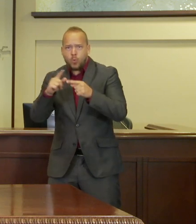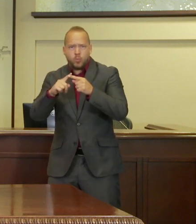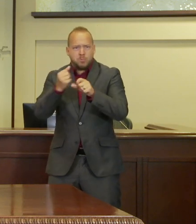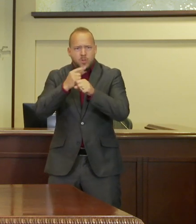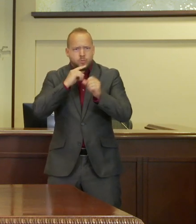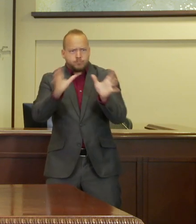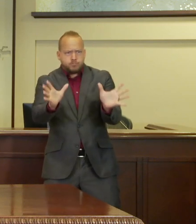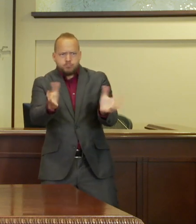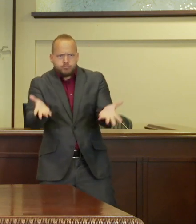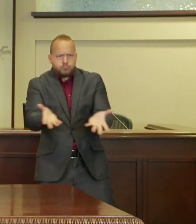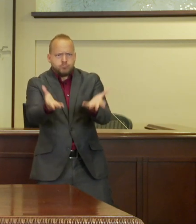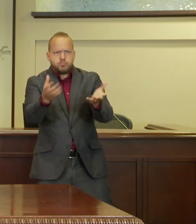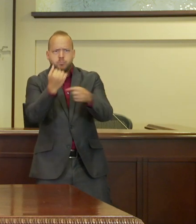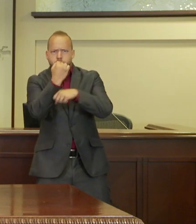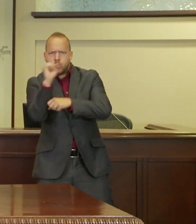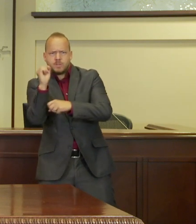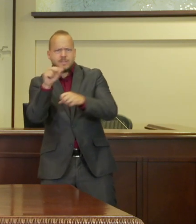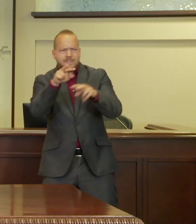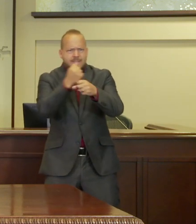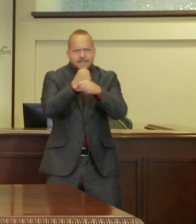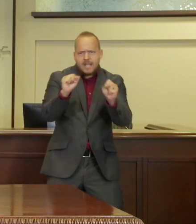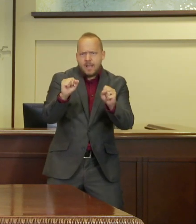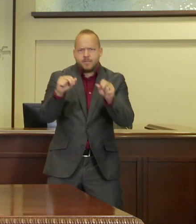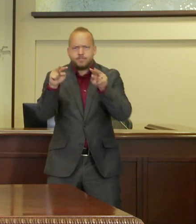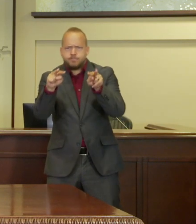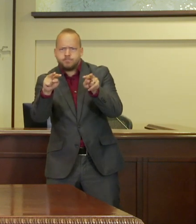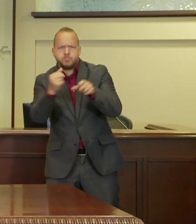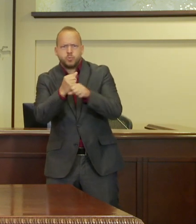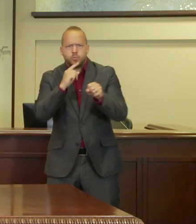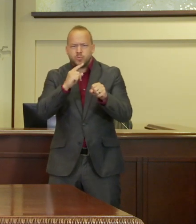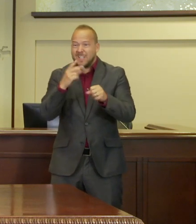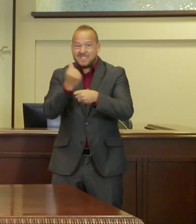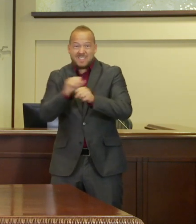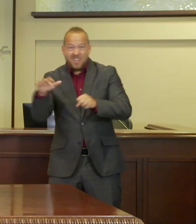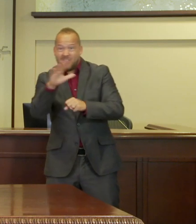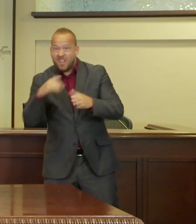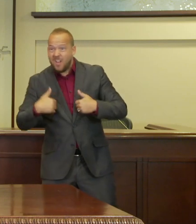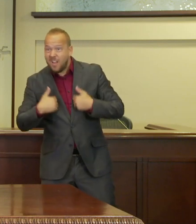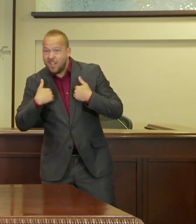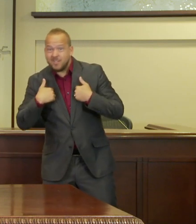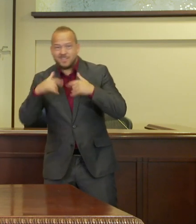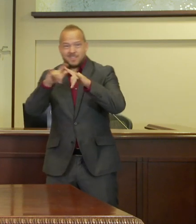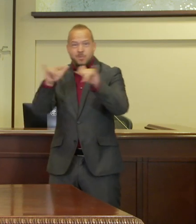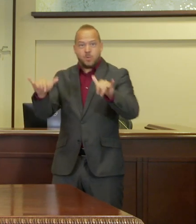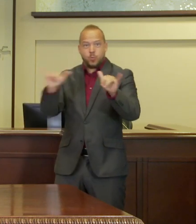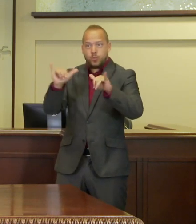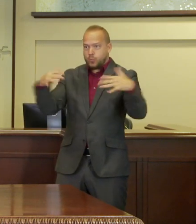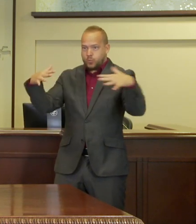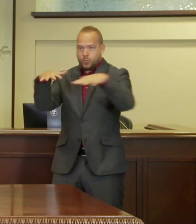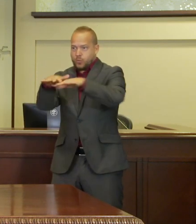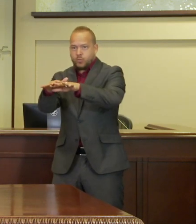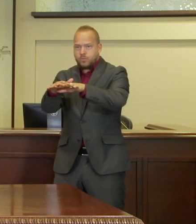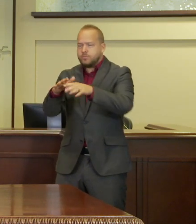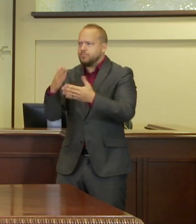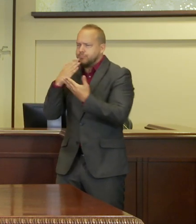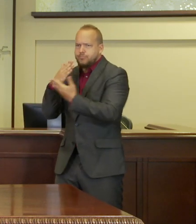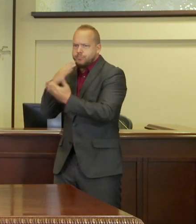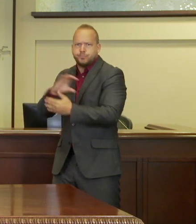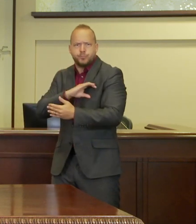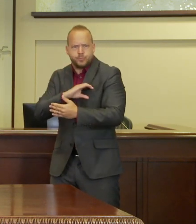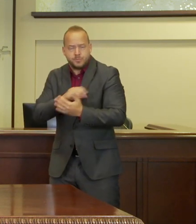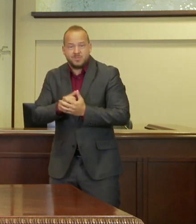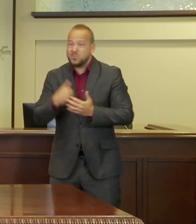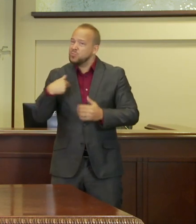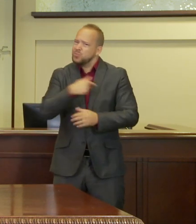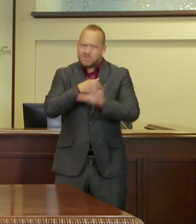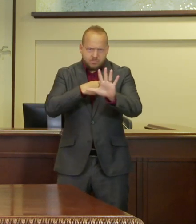but also potentially saving lives in the process. I made a commitment that we cannot continue to